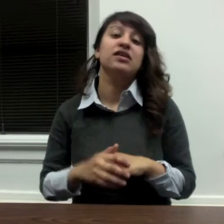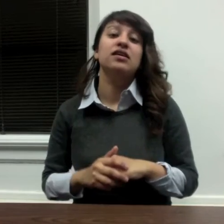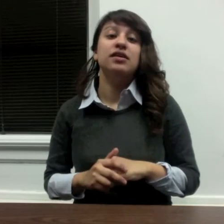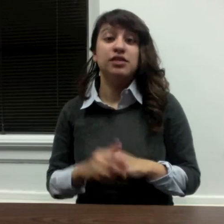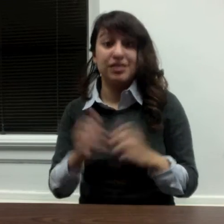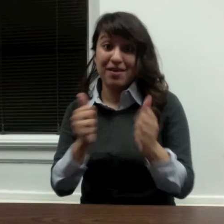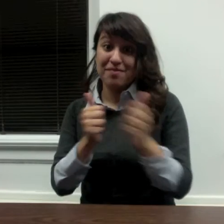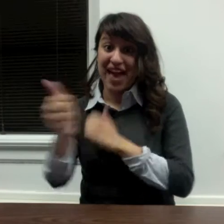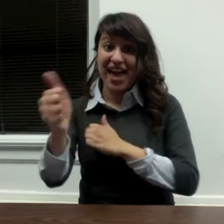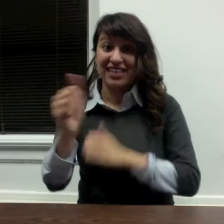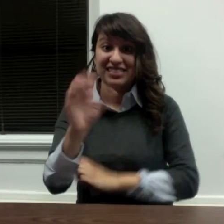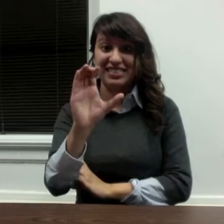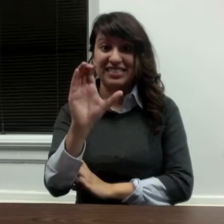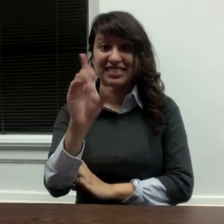As it stands,